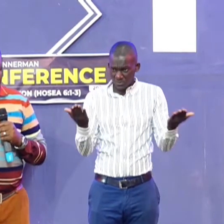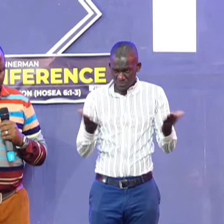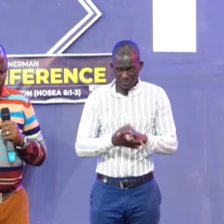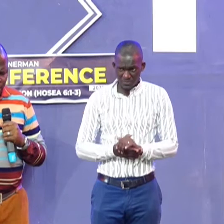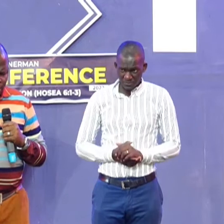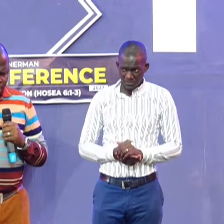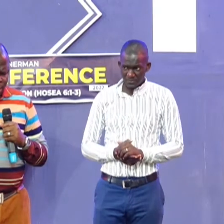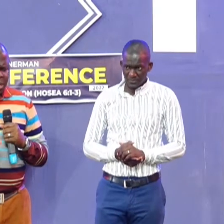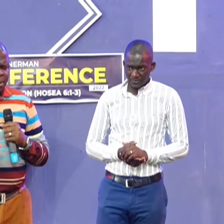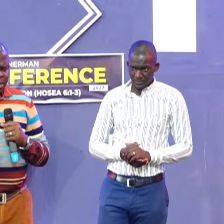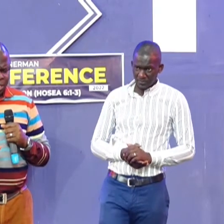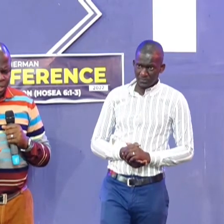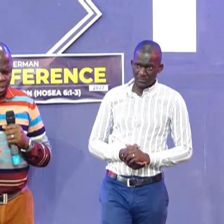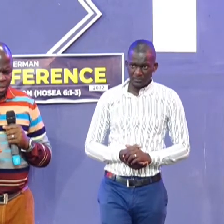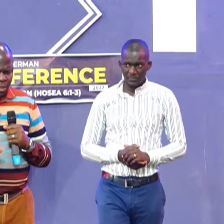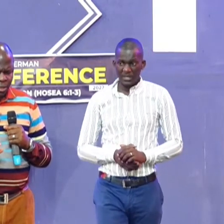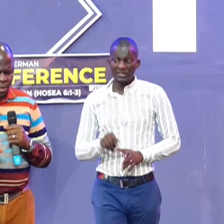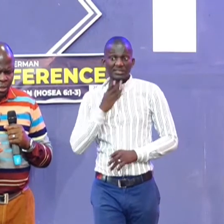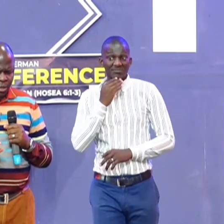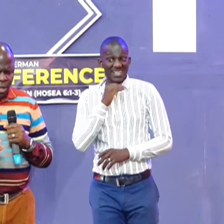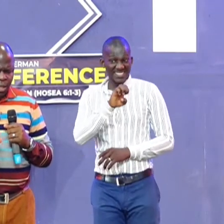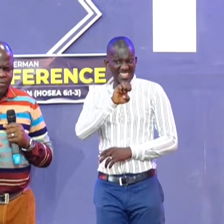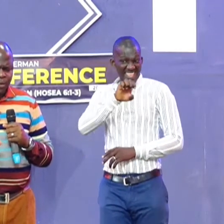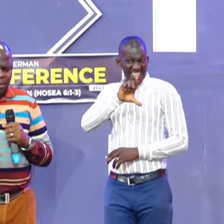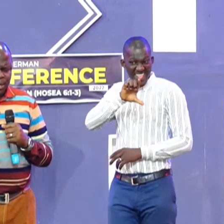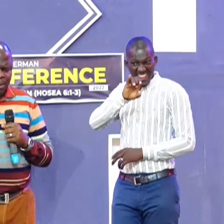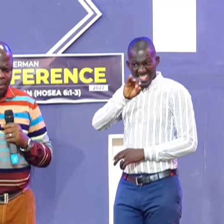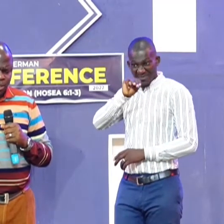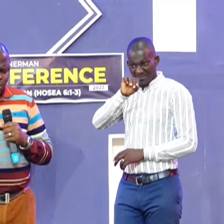you Elimelech, that Elimelech, he